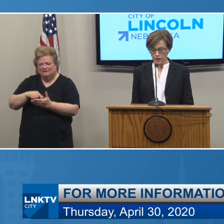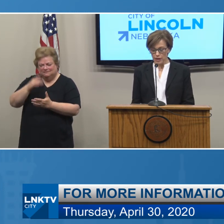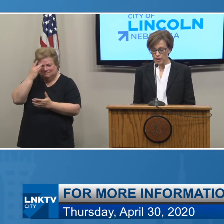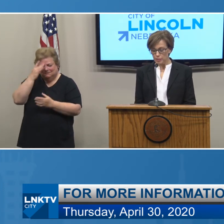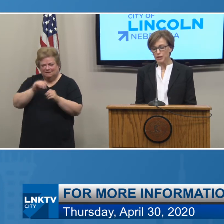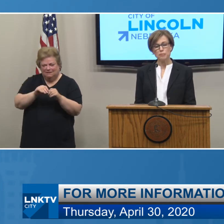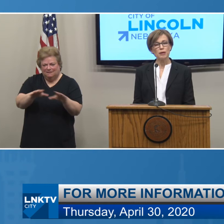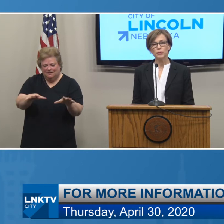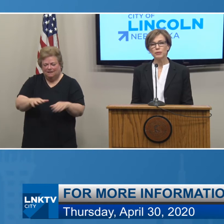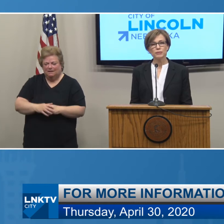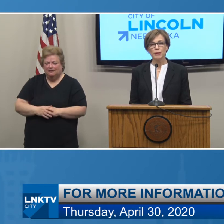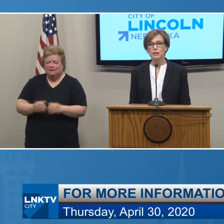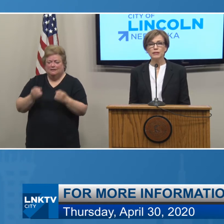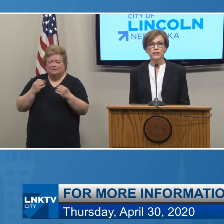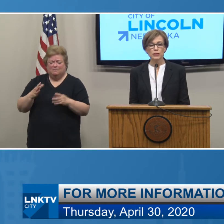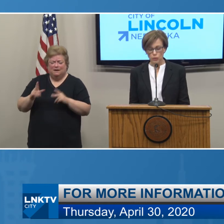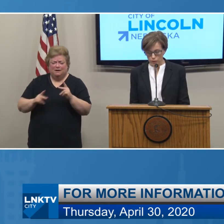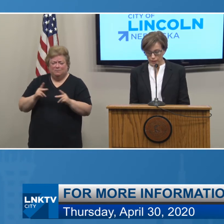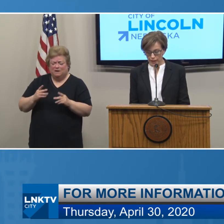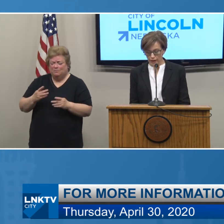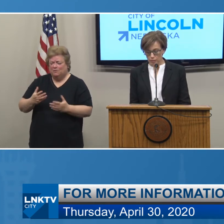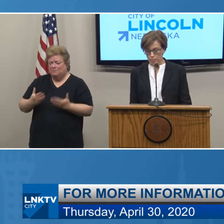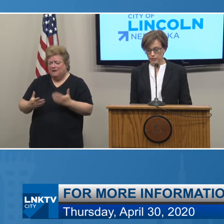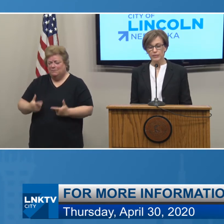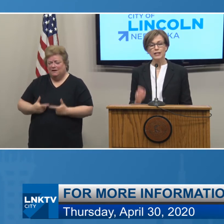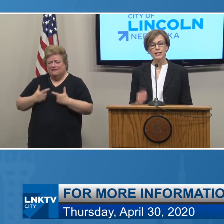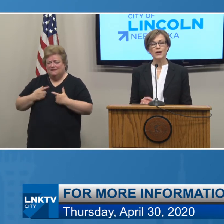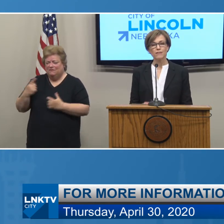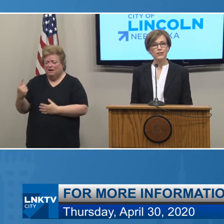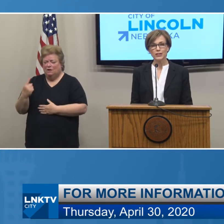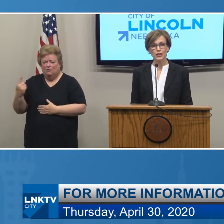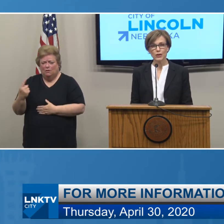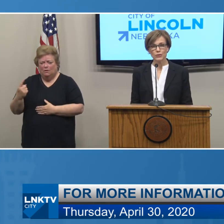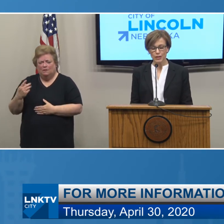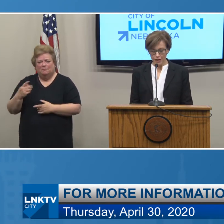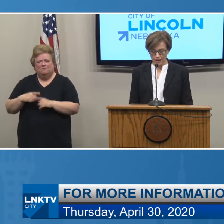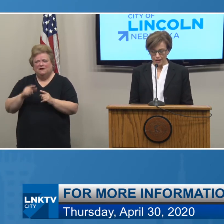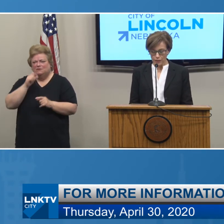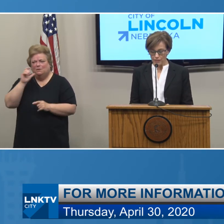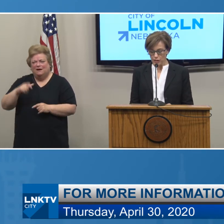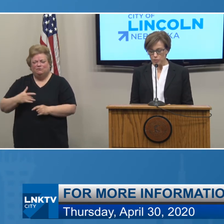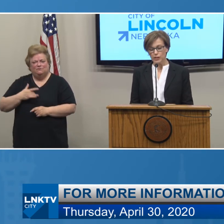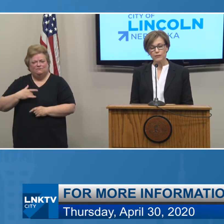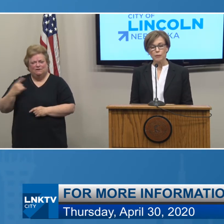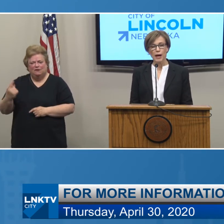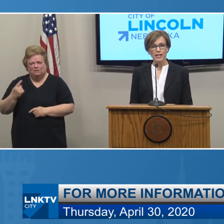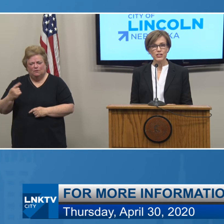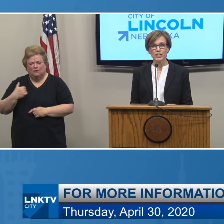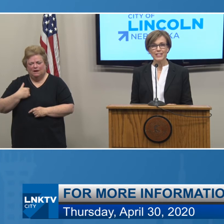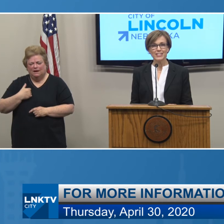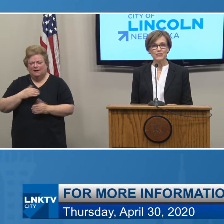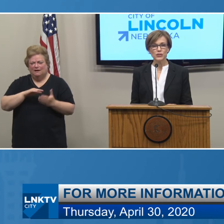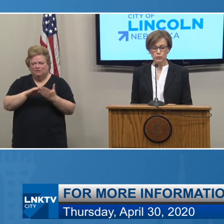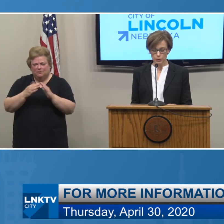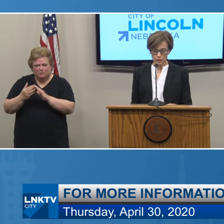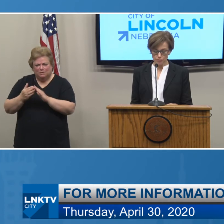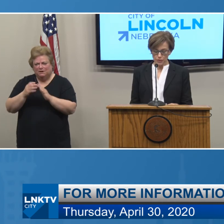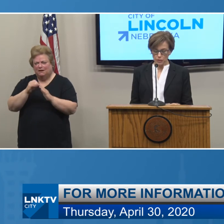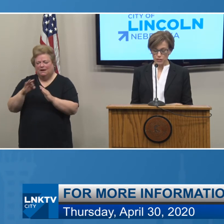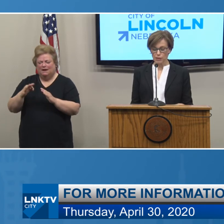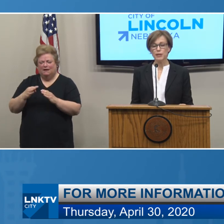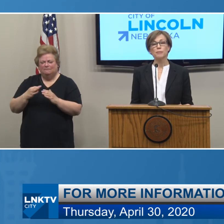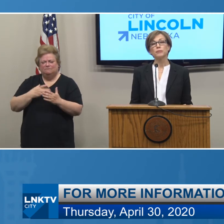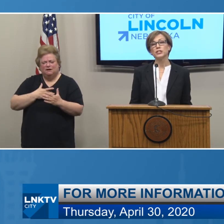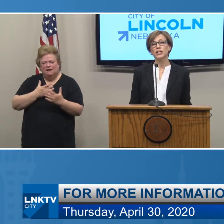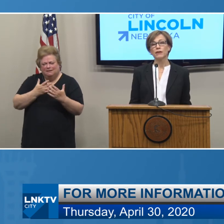pandemic. Many people may be living alone right now, but they need not feel alone. We have a community of compassionate individuals